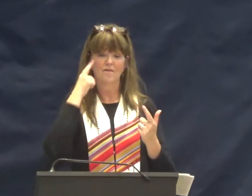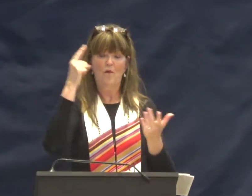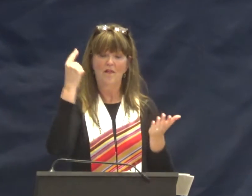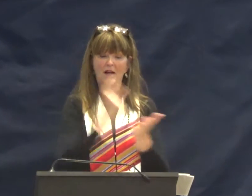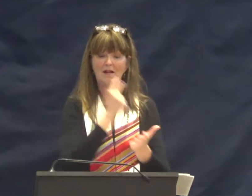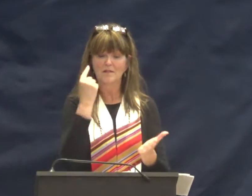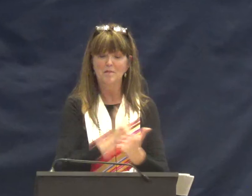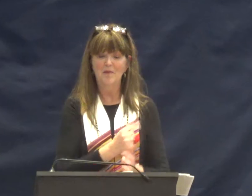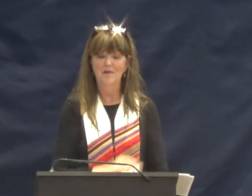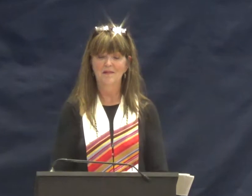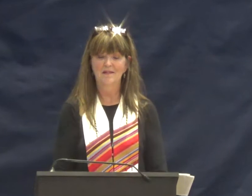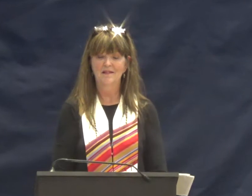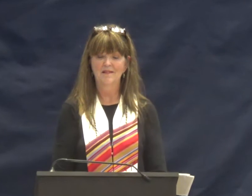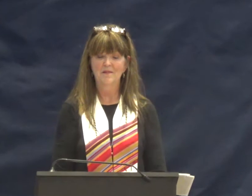our lives for the gospel.